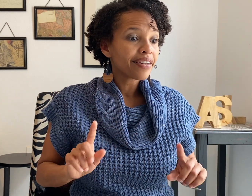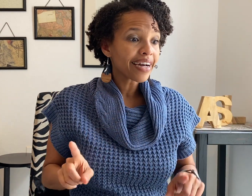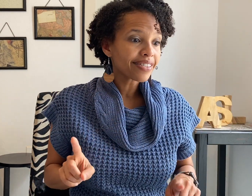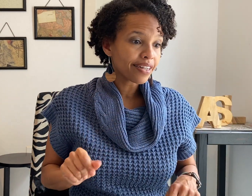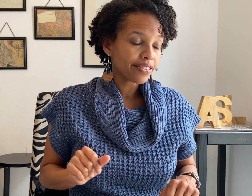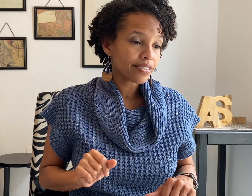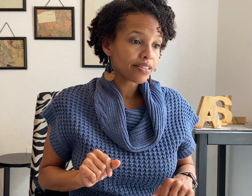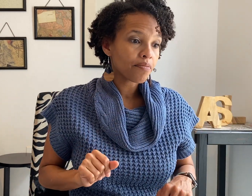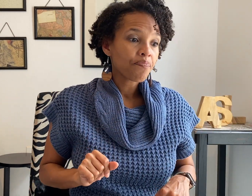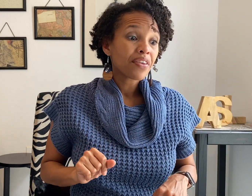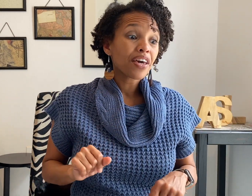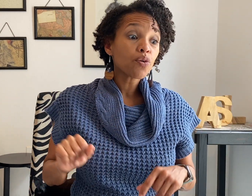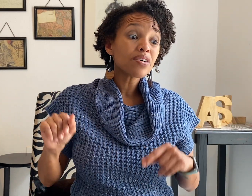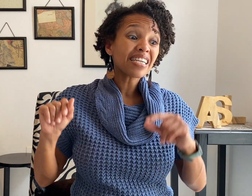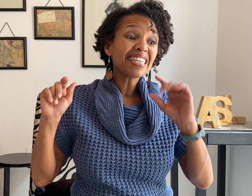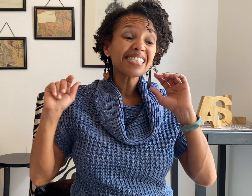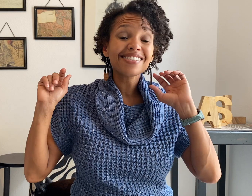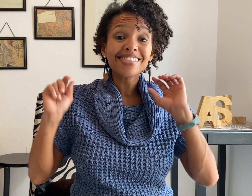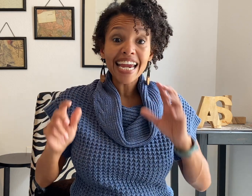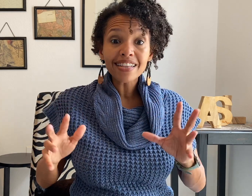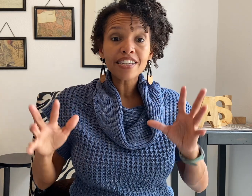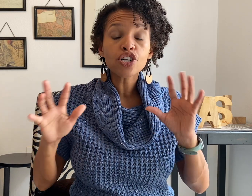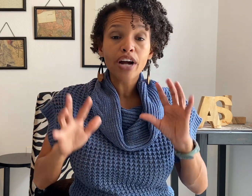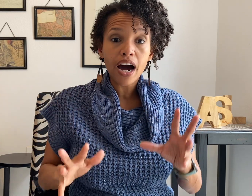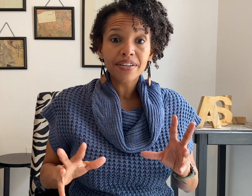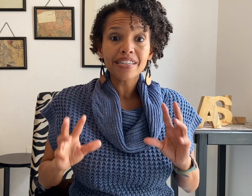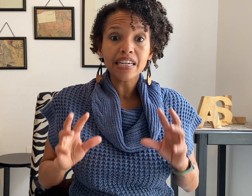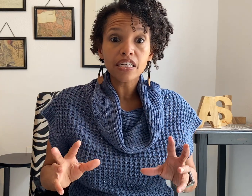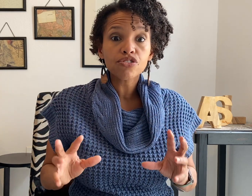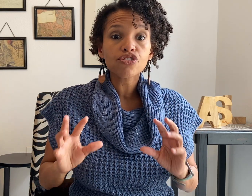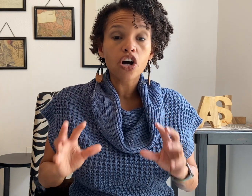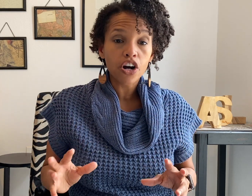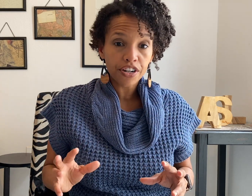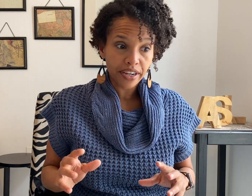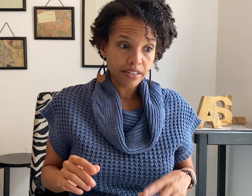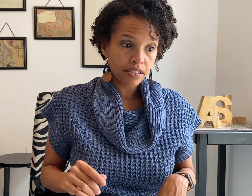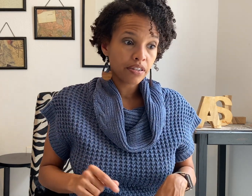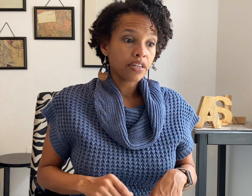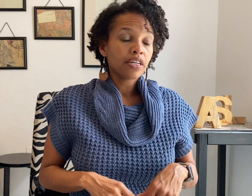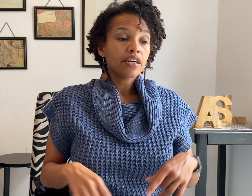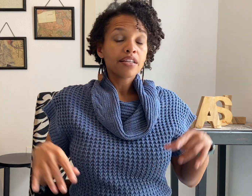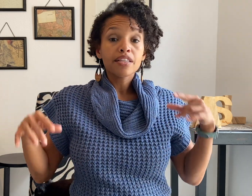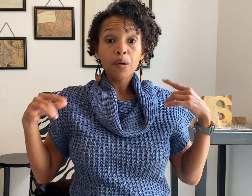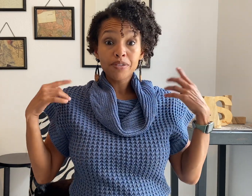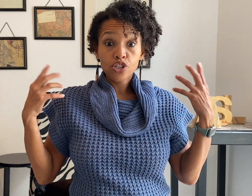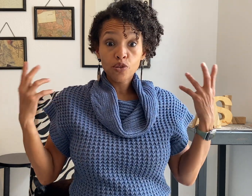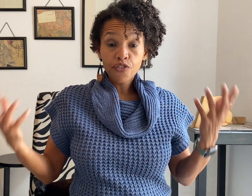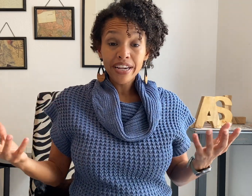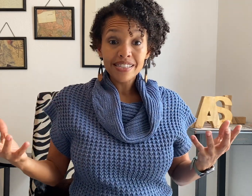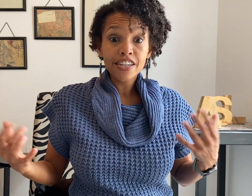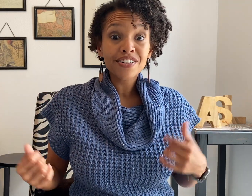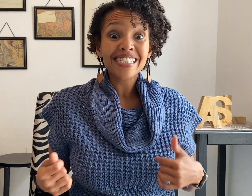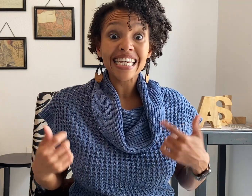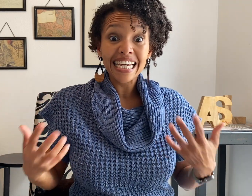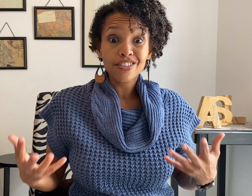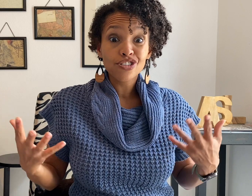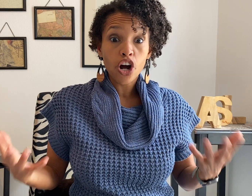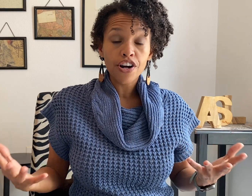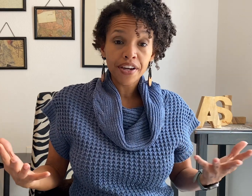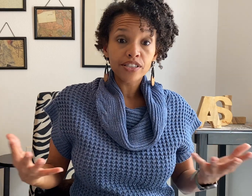Next sentence. It was insanely crowded in Target. The prepositional phrase here is in Target, so I'm